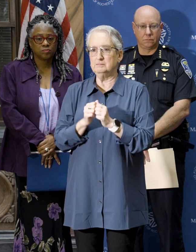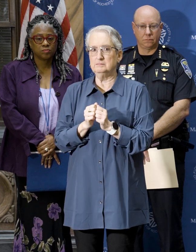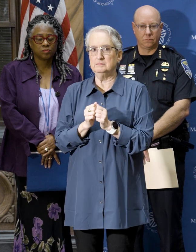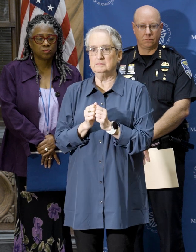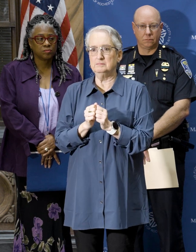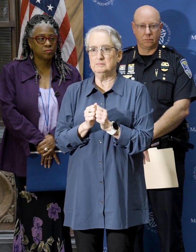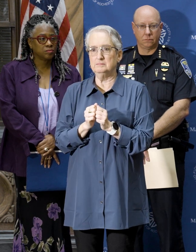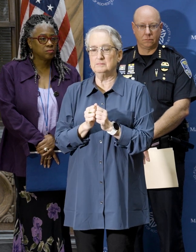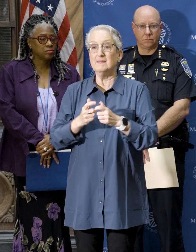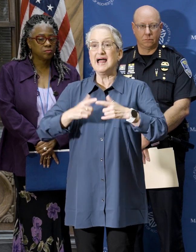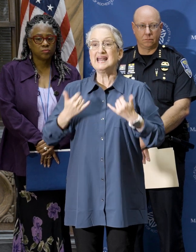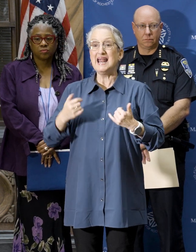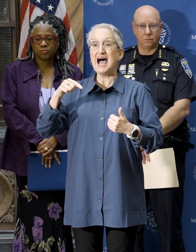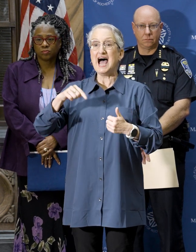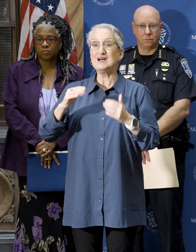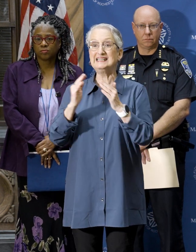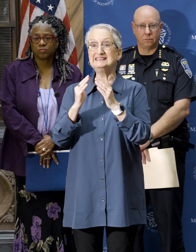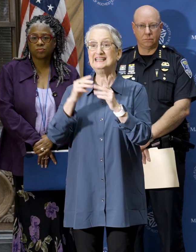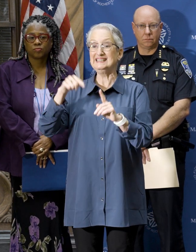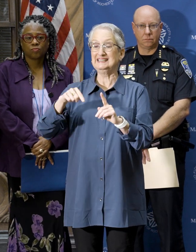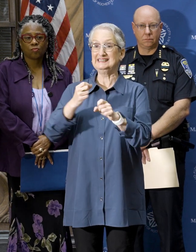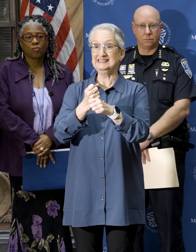is only safer,